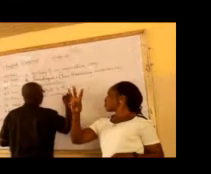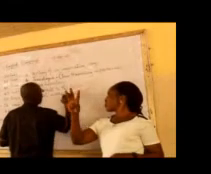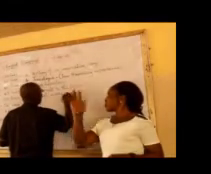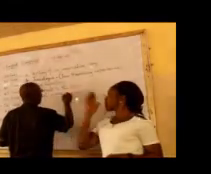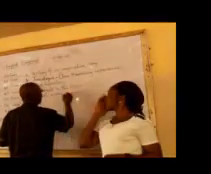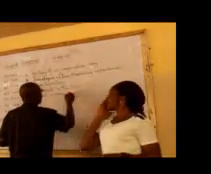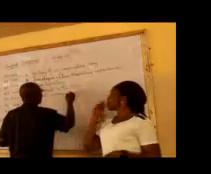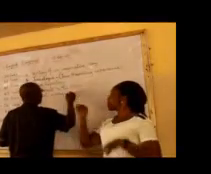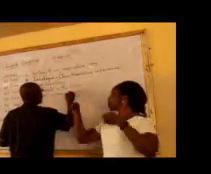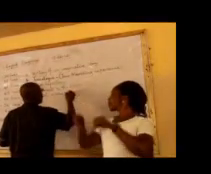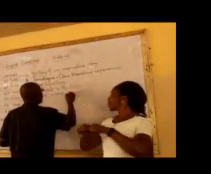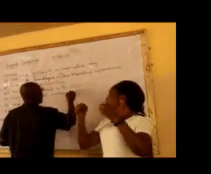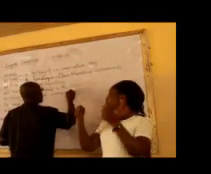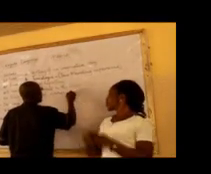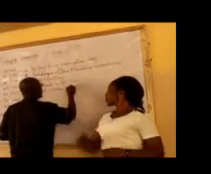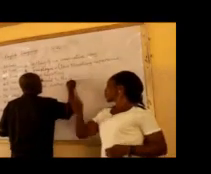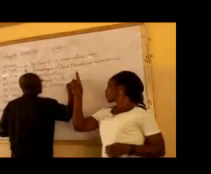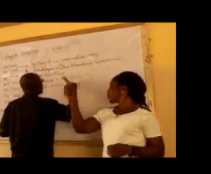Something like